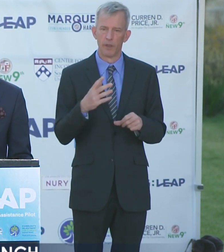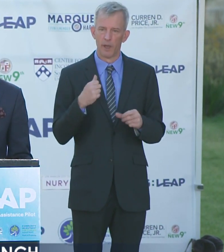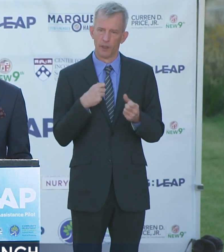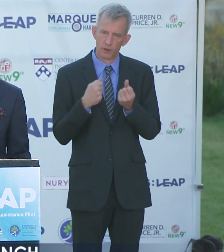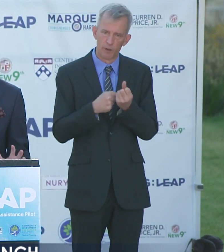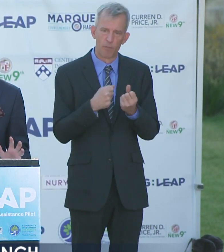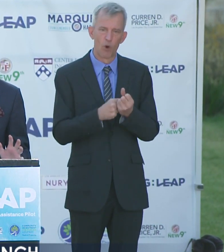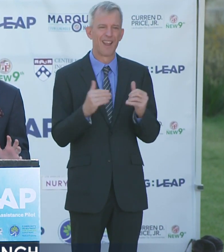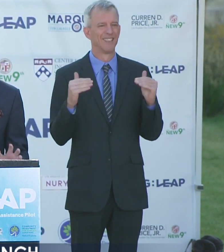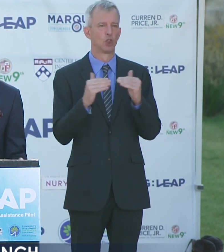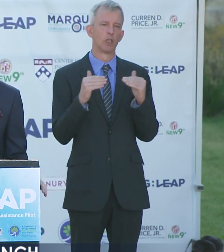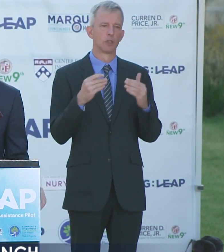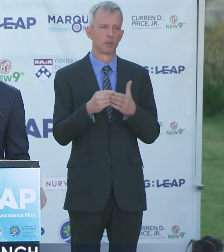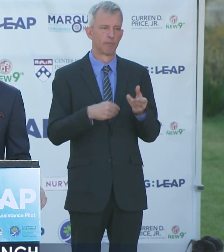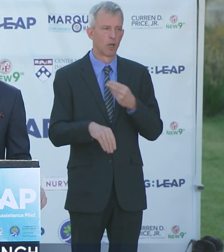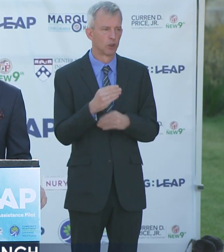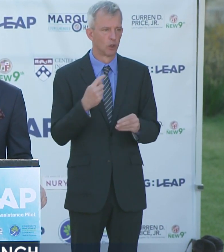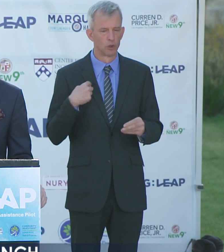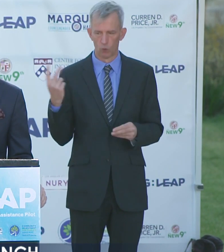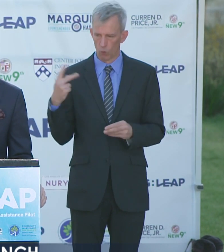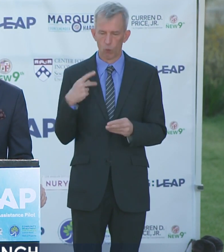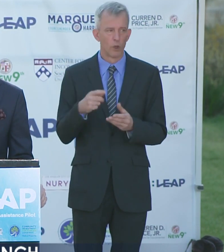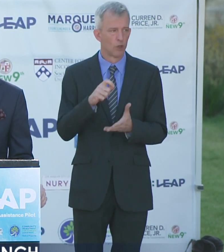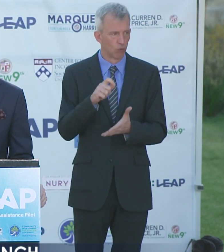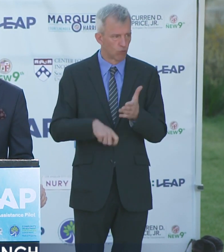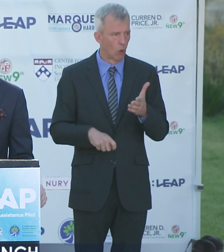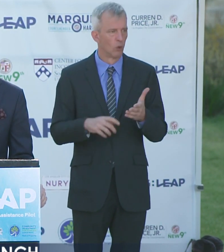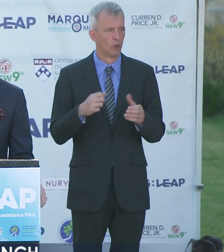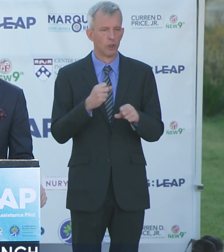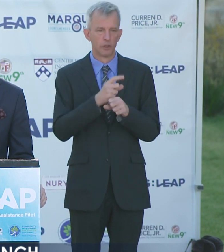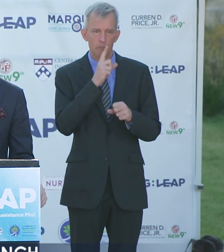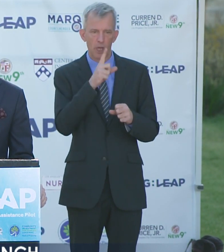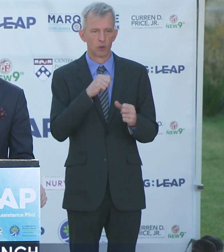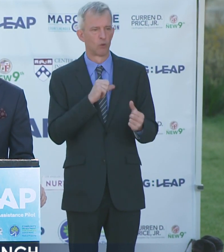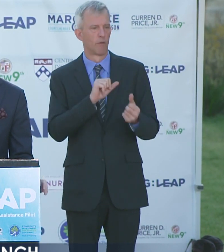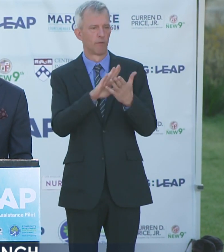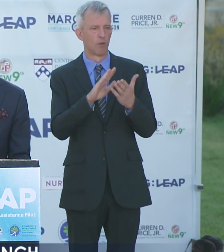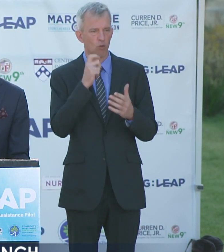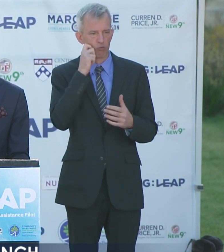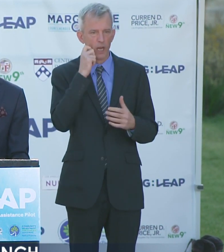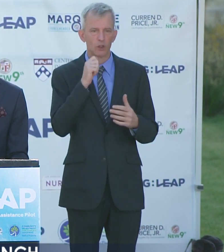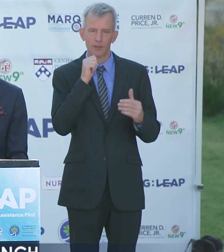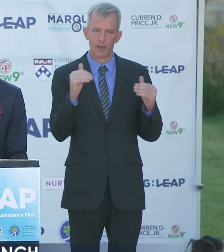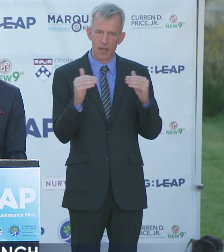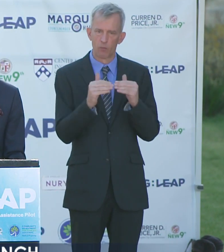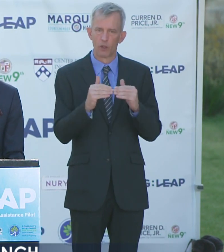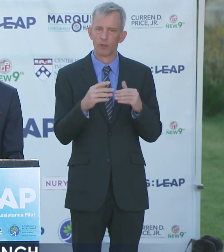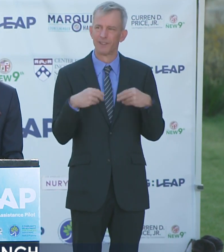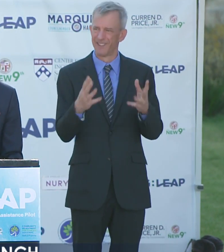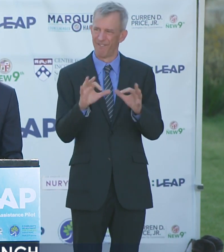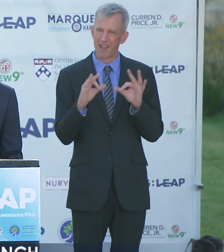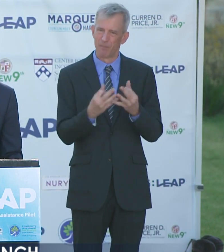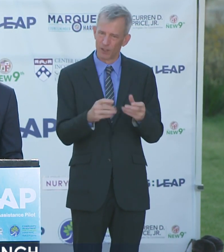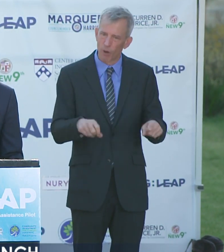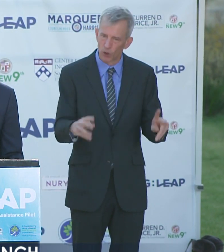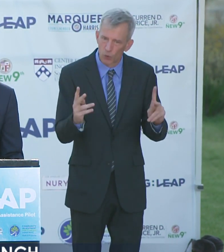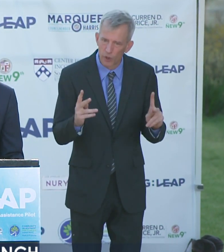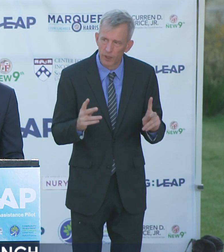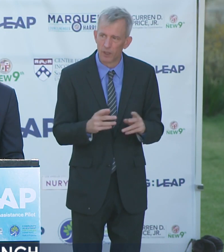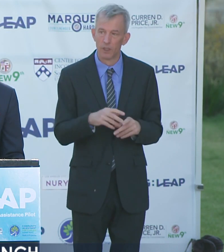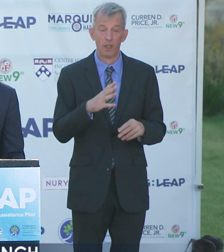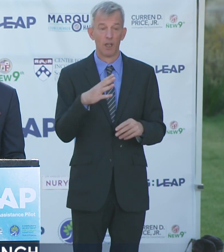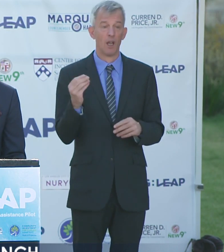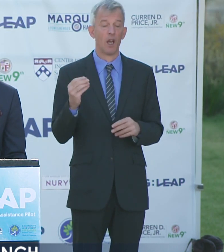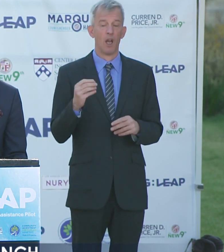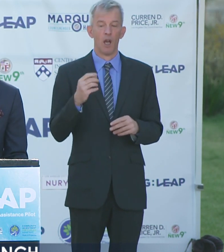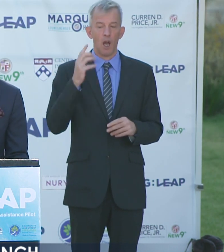we co-wrote to address racial inequities, to give family opportunities, and to reduce poverty. And it funds something I know that's been a passion of